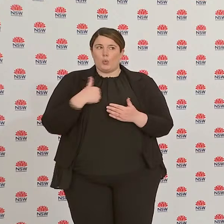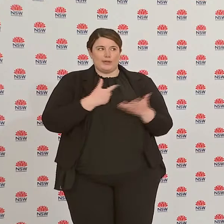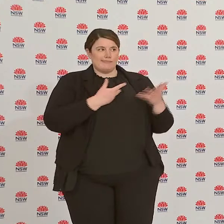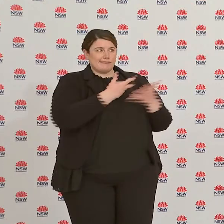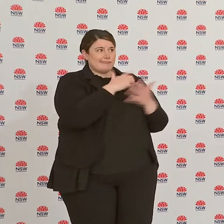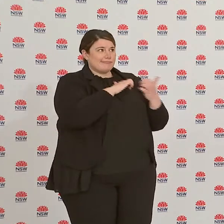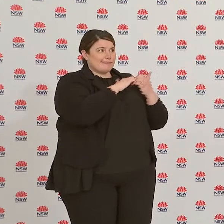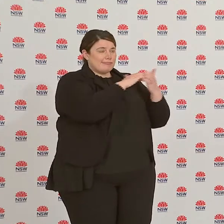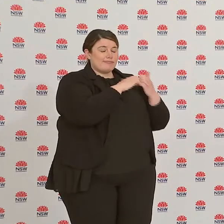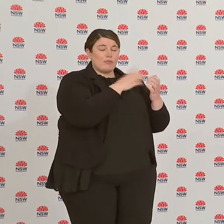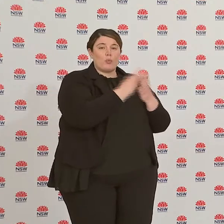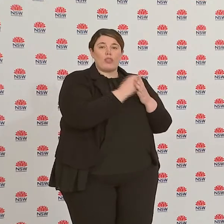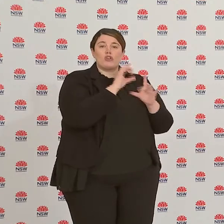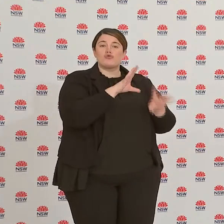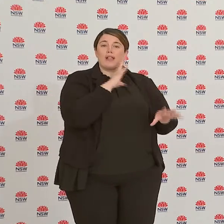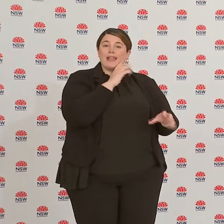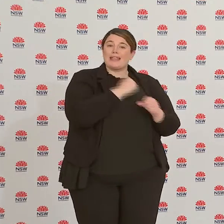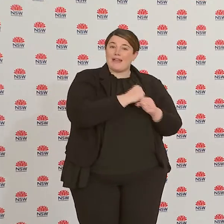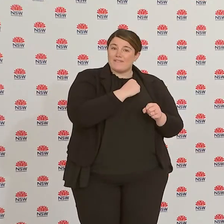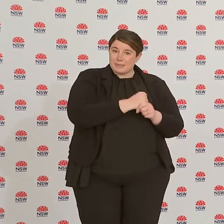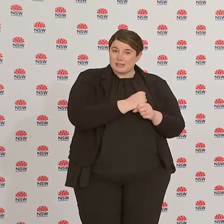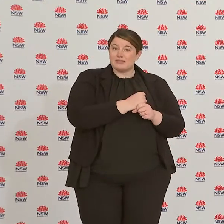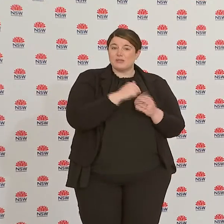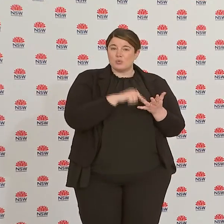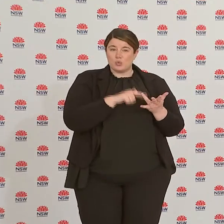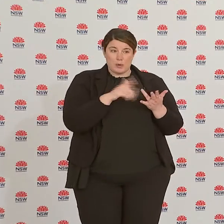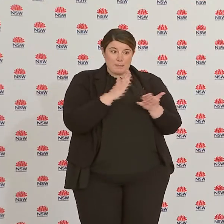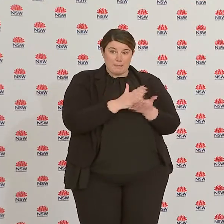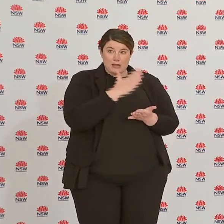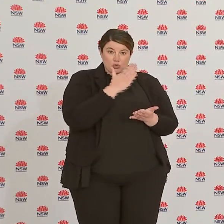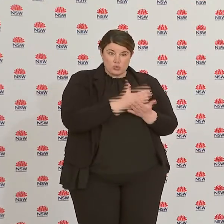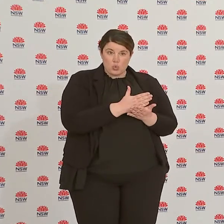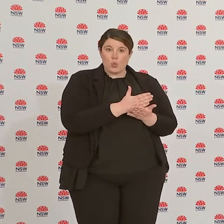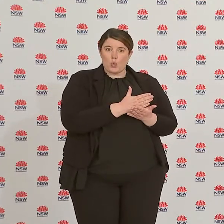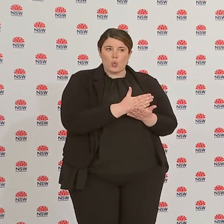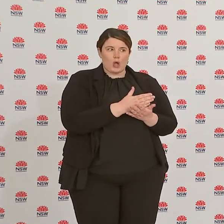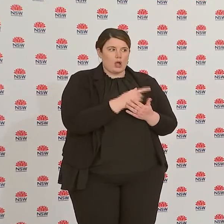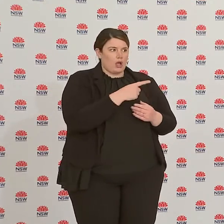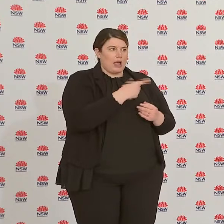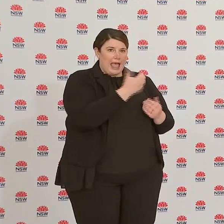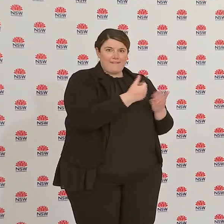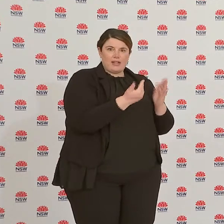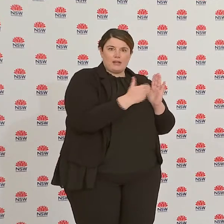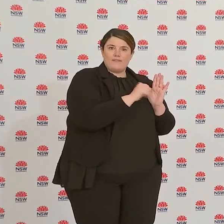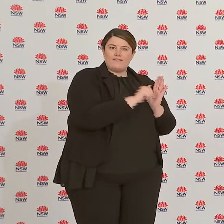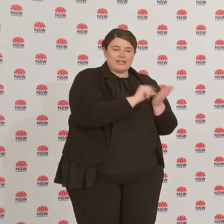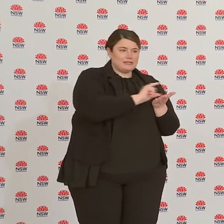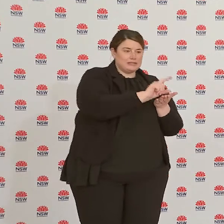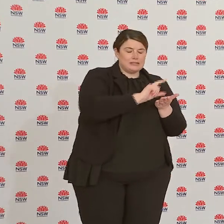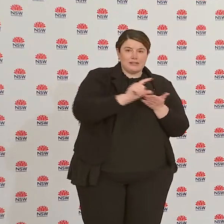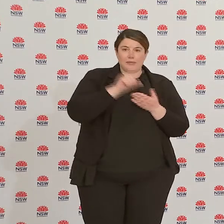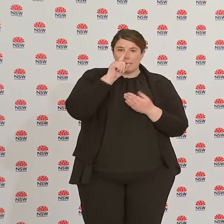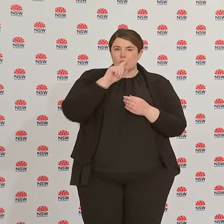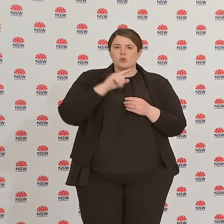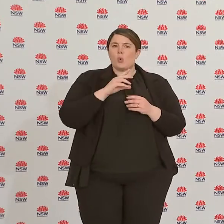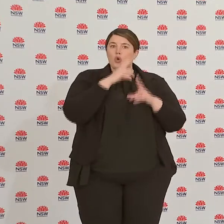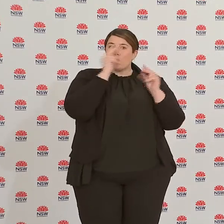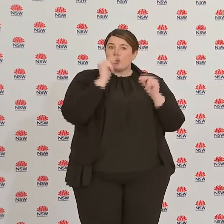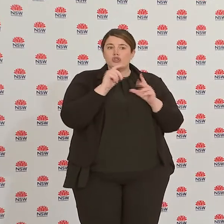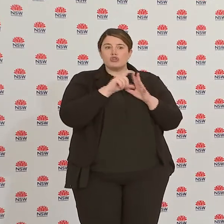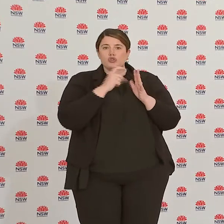that procedure, which is again a protection, where staff do not move across multiple facilities, is firmly in place. Dr.